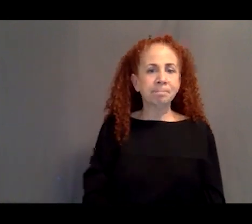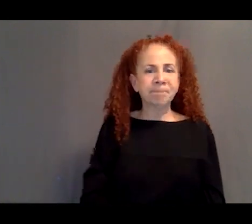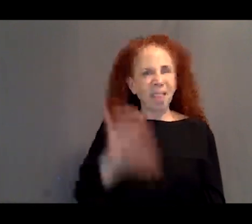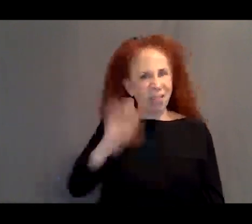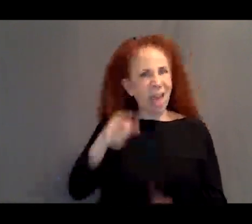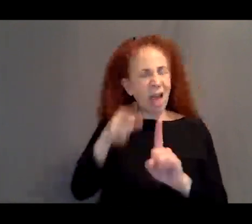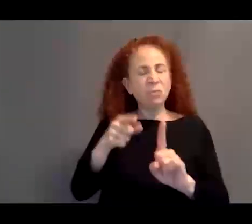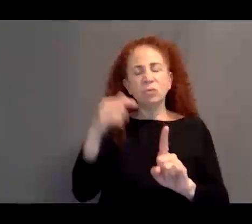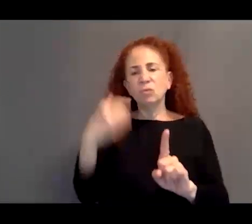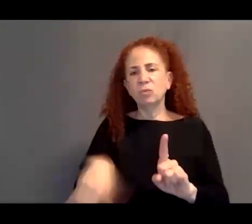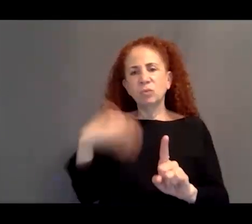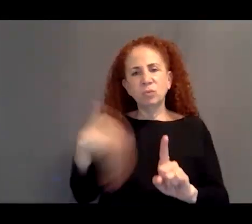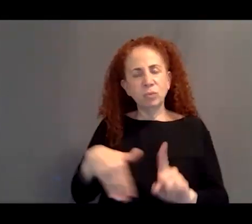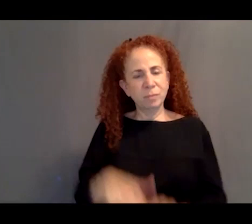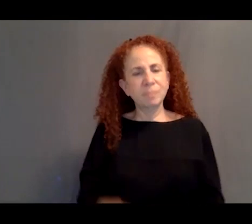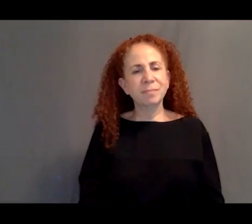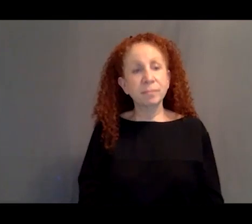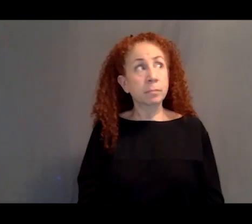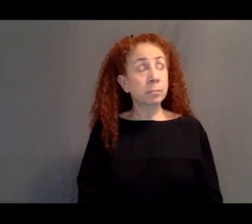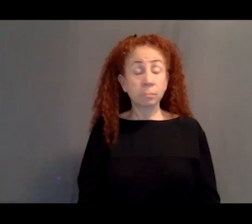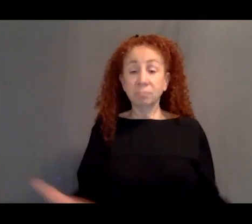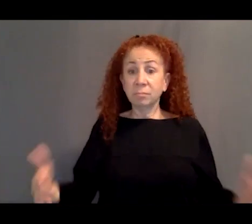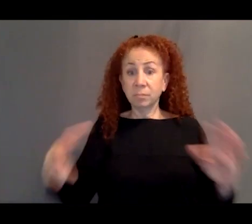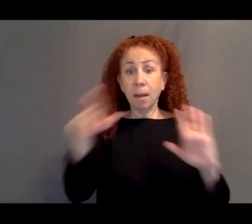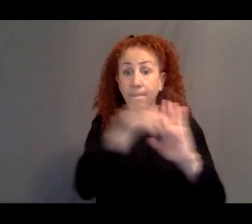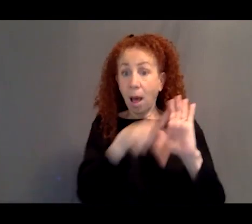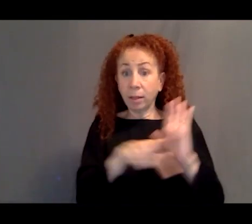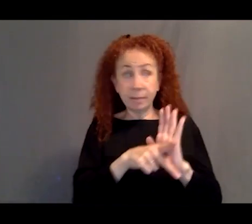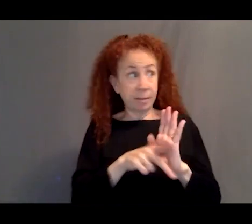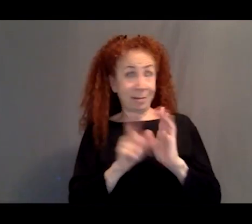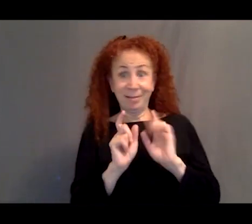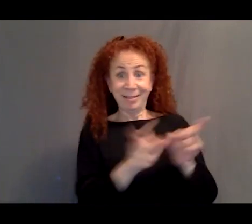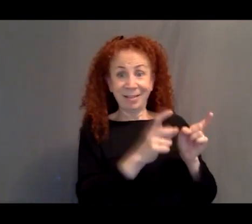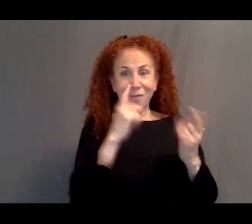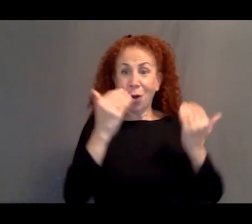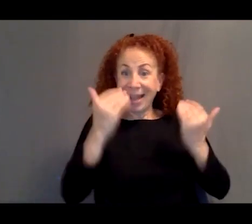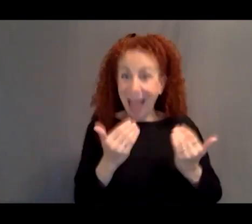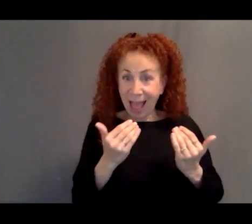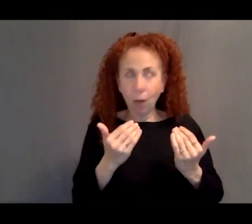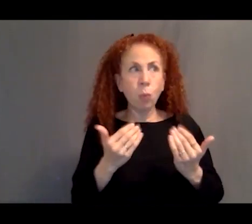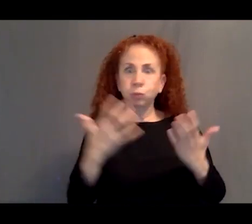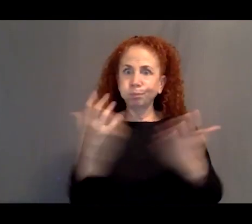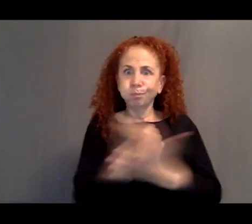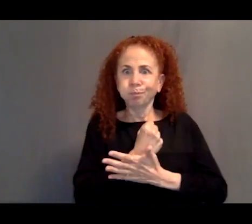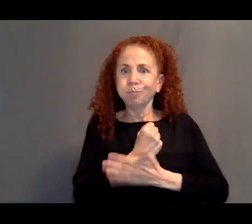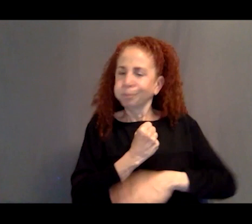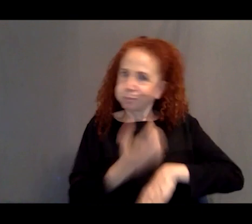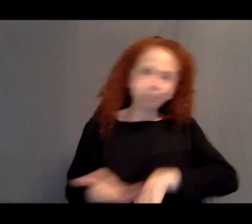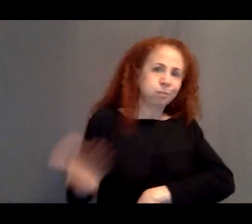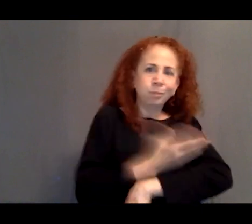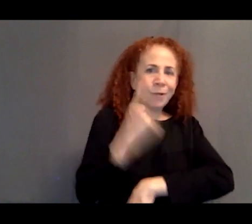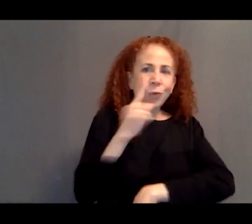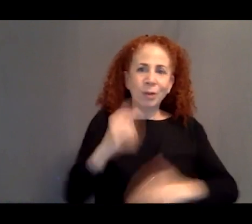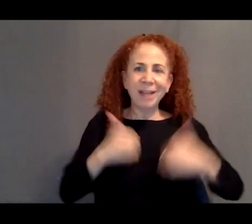really profound. You got this policy that has allowed in the short term, really giant gains for young